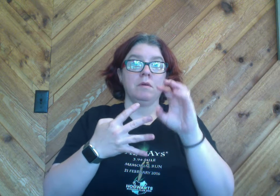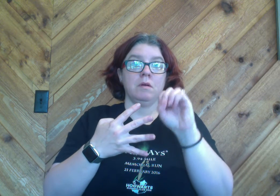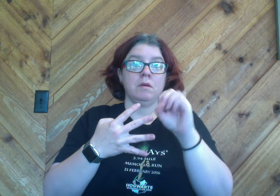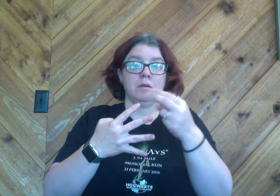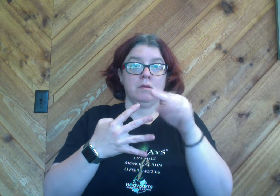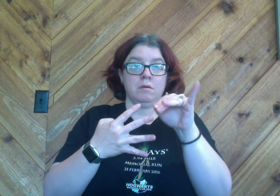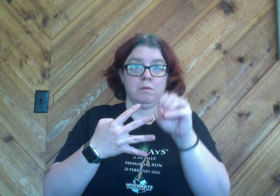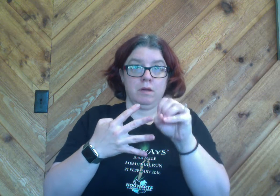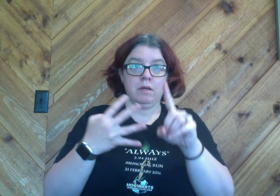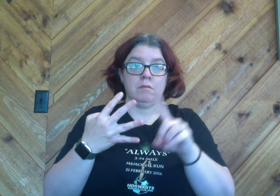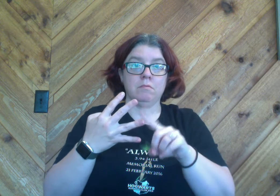Ohio,